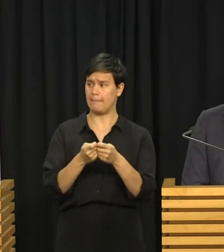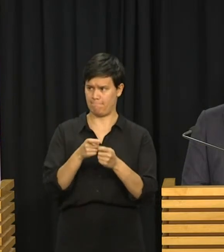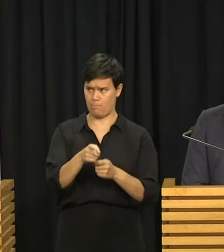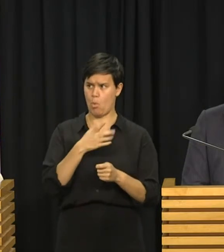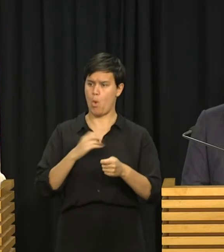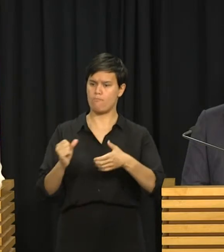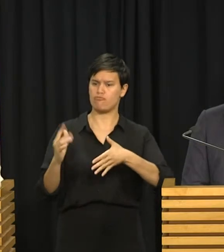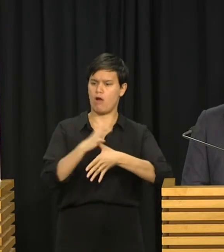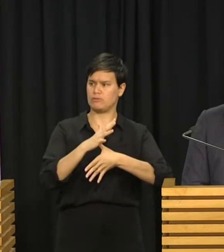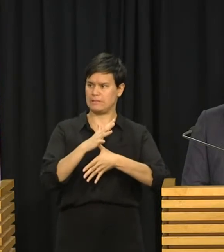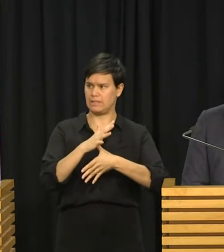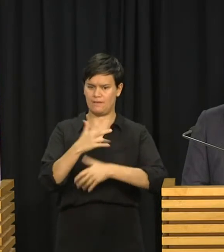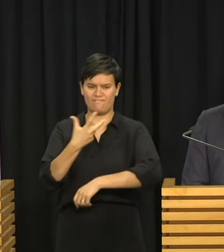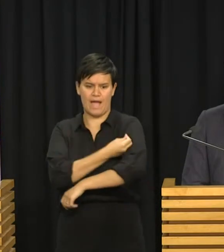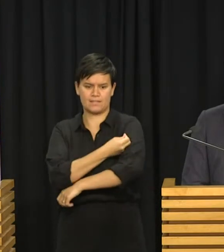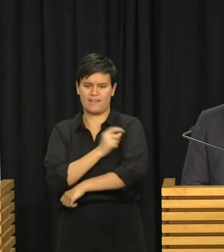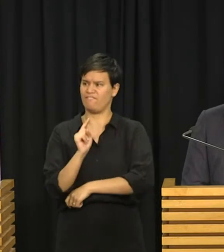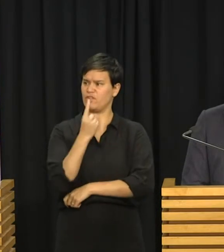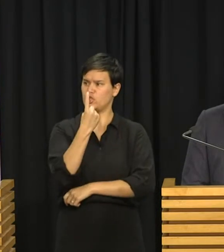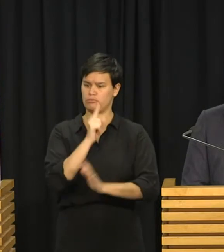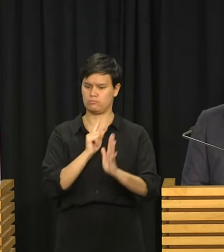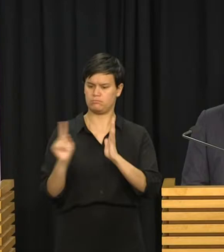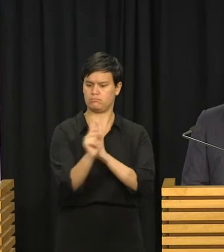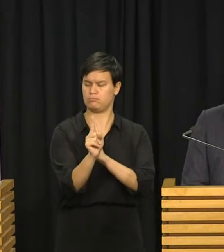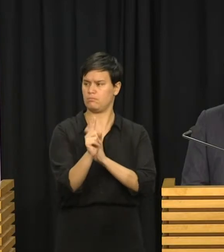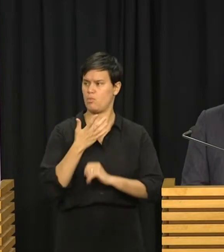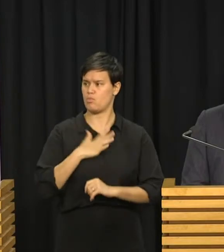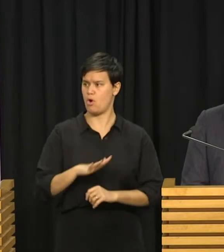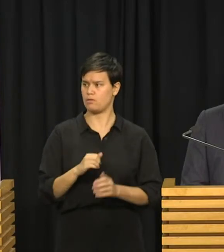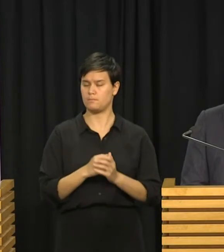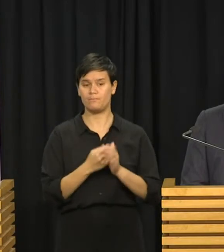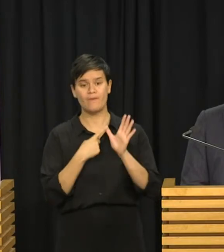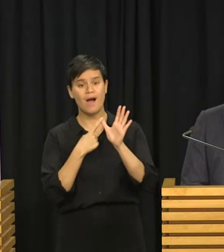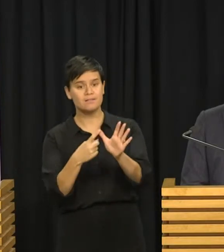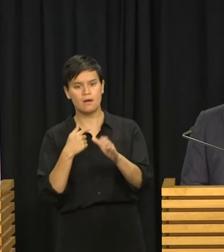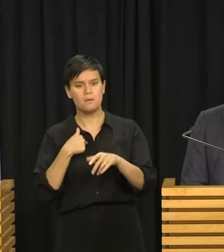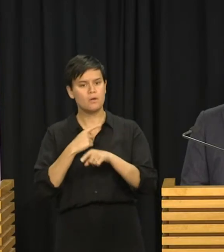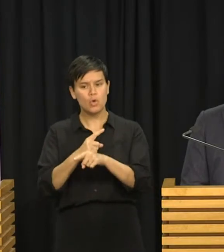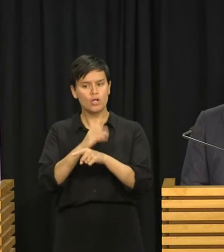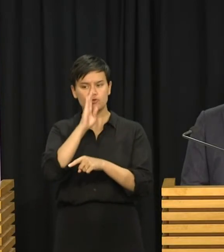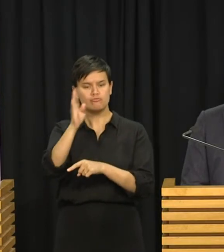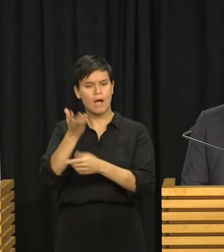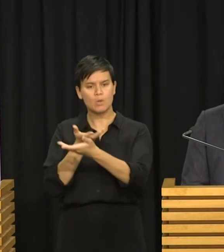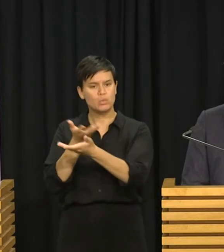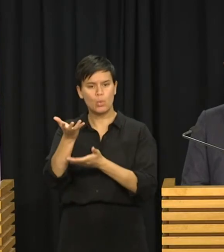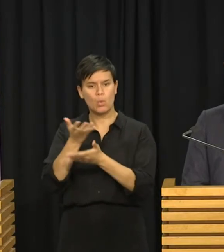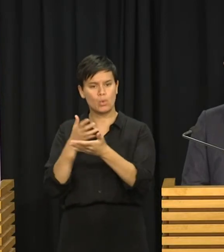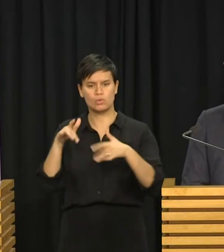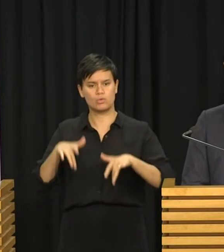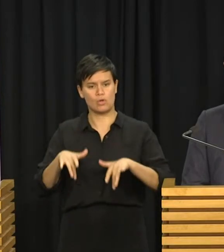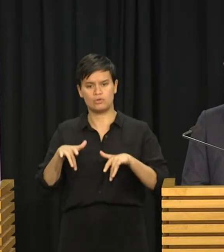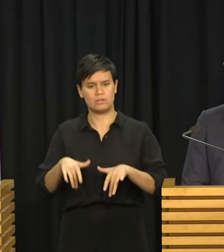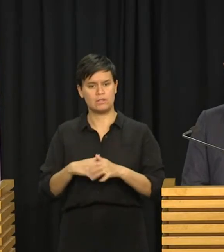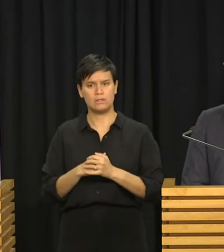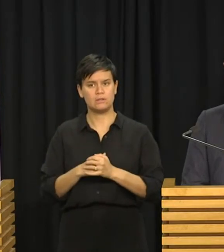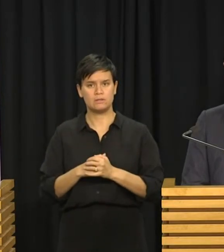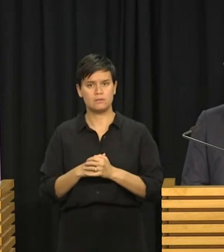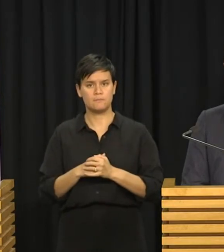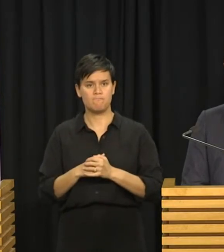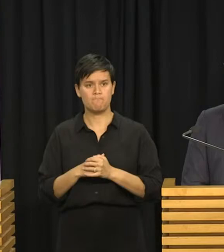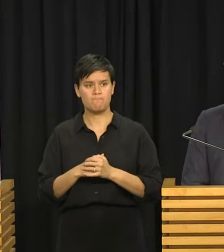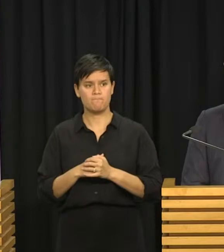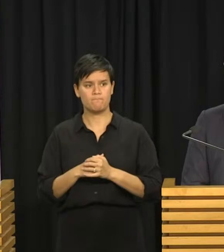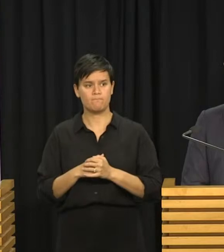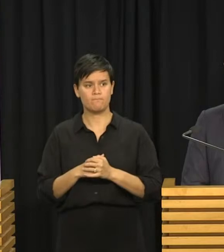I haven't had any direct conversations. One thing I would say is we are aware that there will be a range of different groups looking